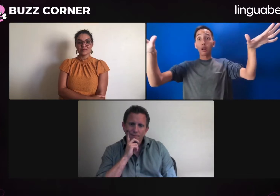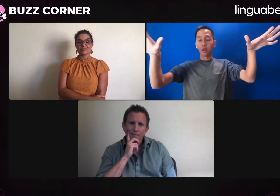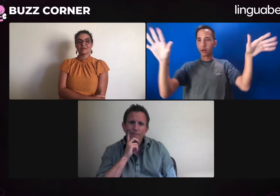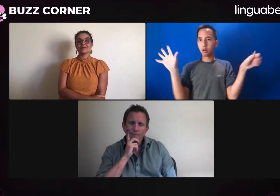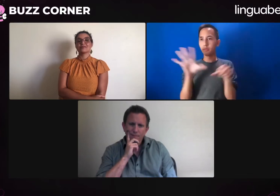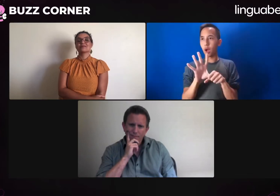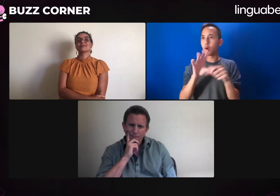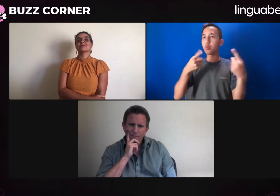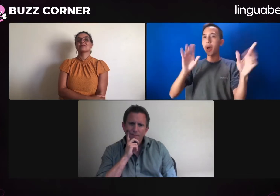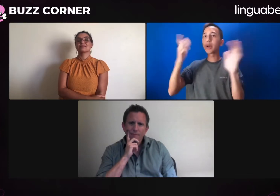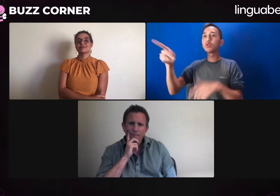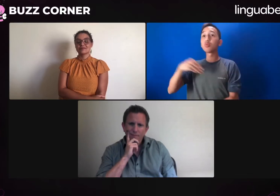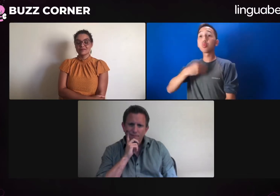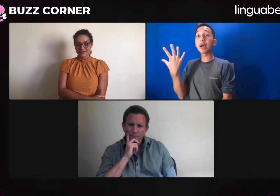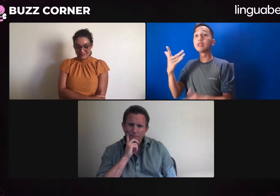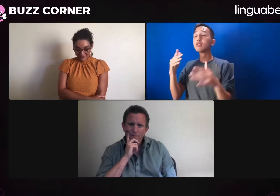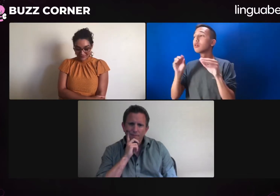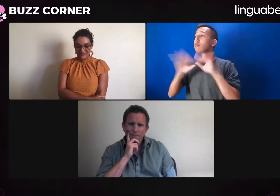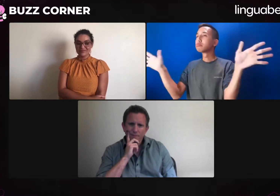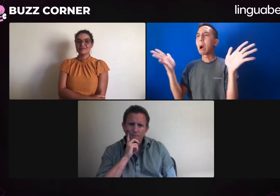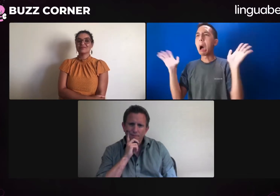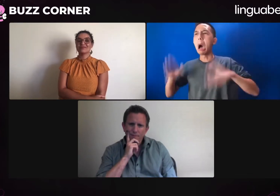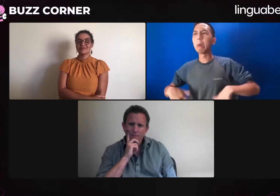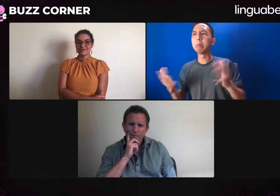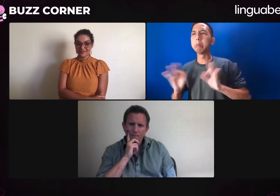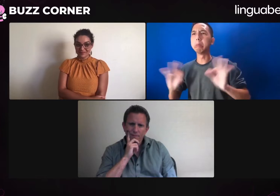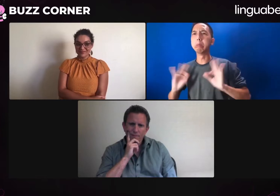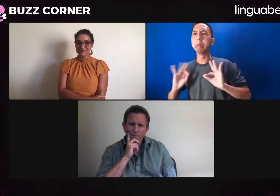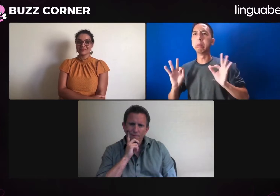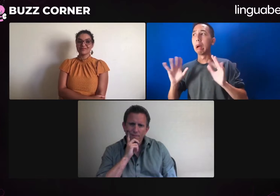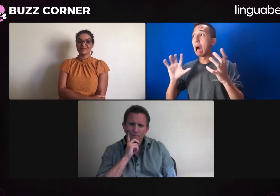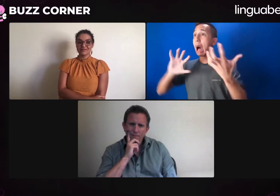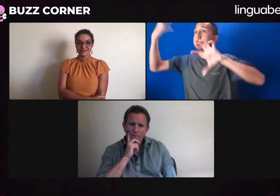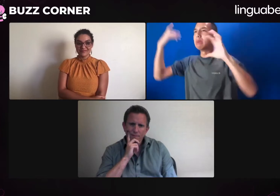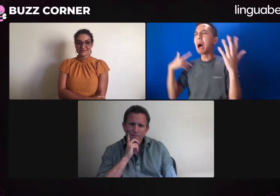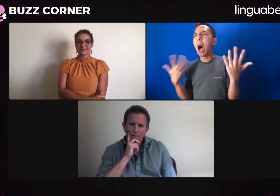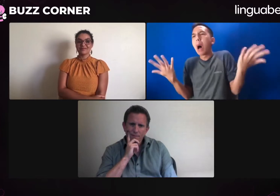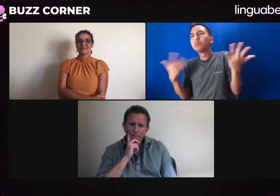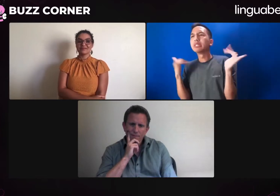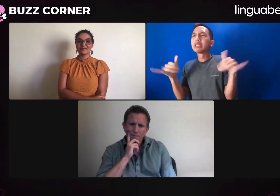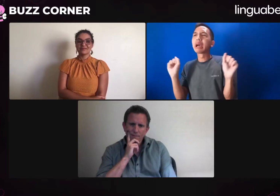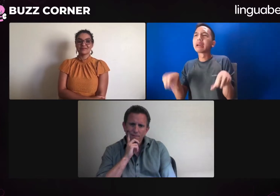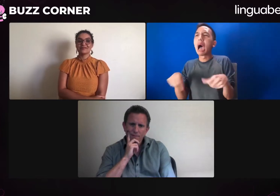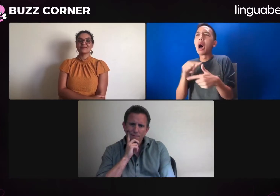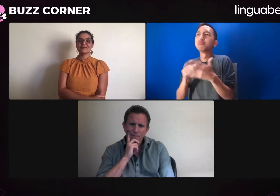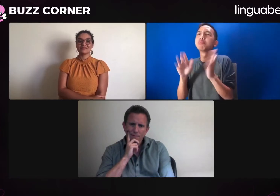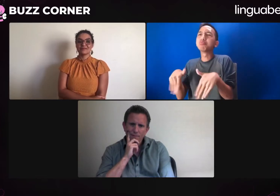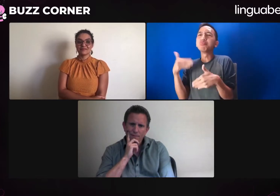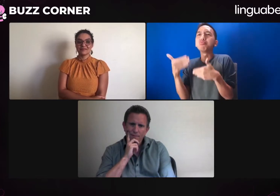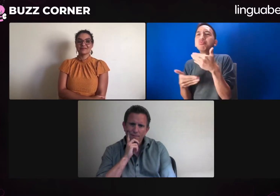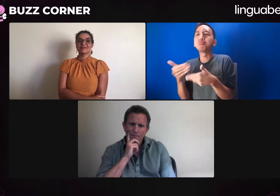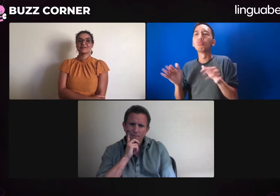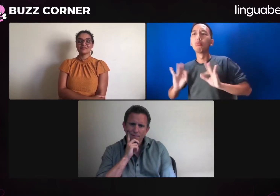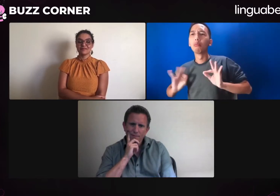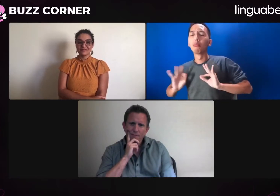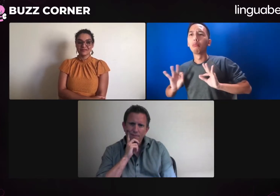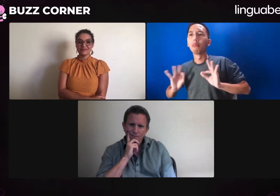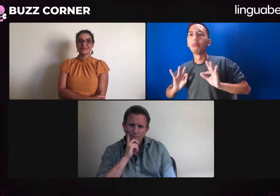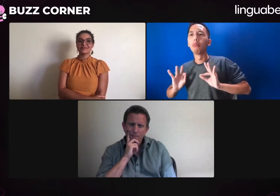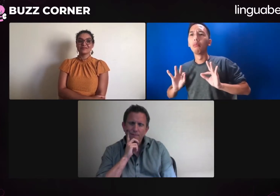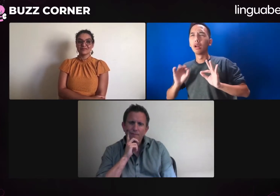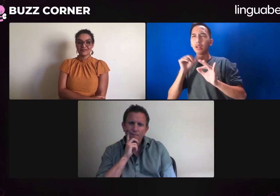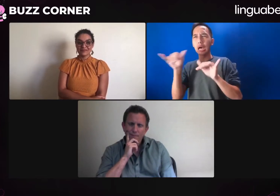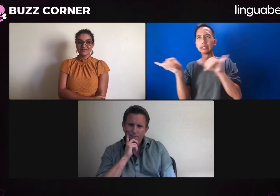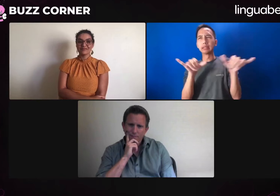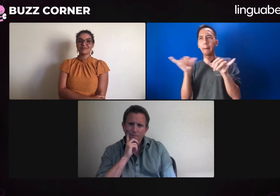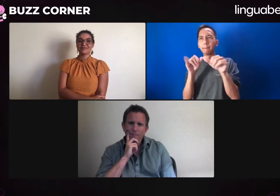blown up, and then can you imagine how they feel and their response being different to a white person who might